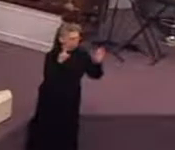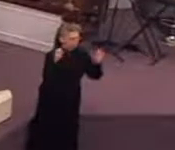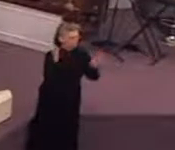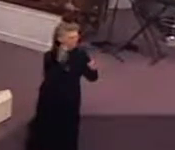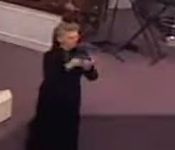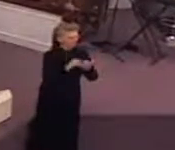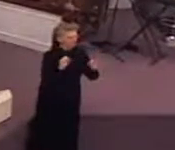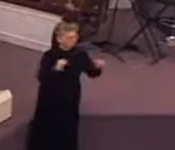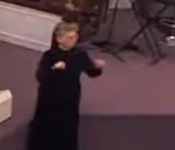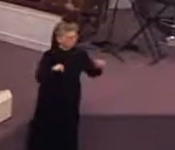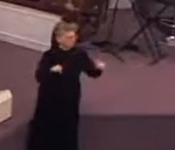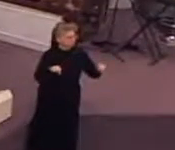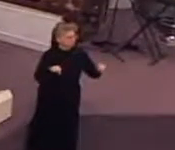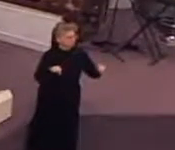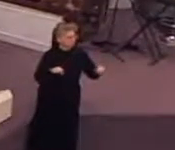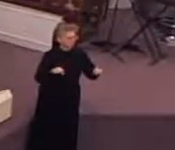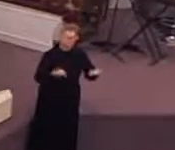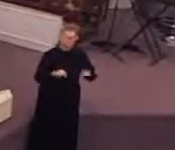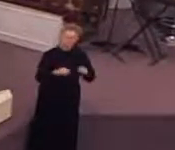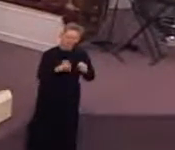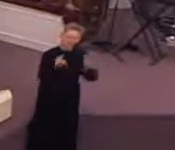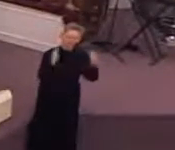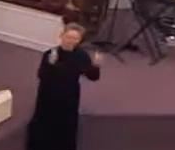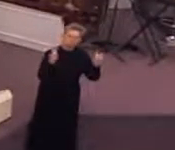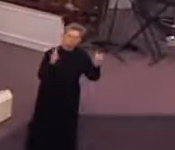It's not really hard to preach about worship.